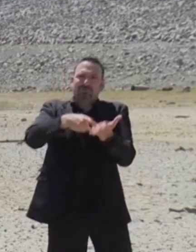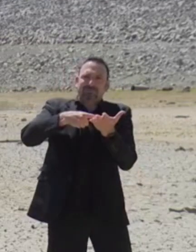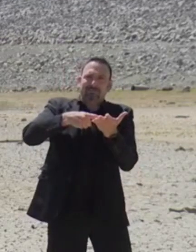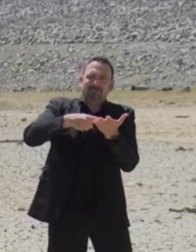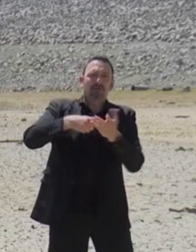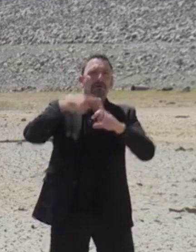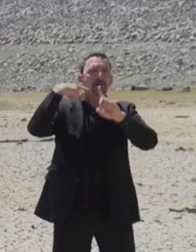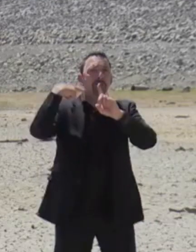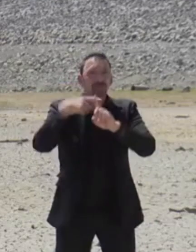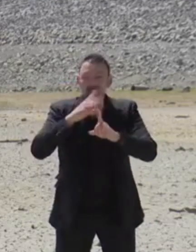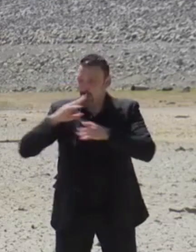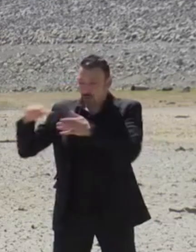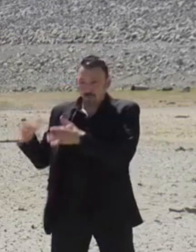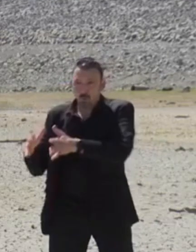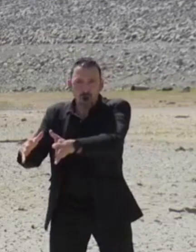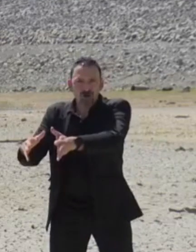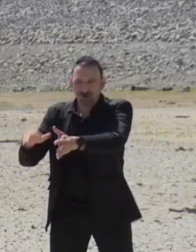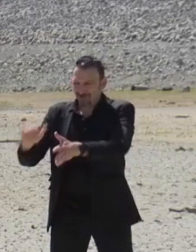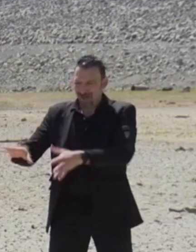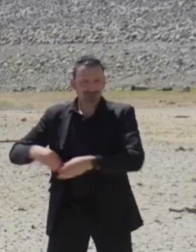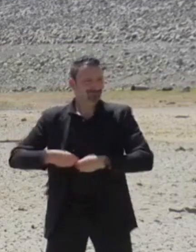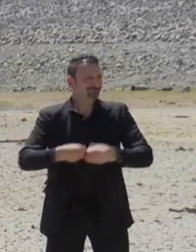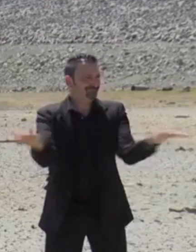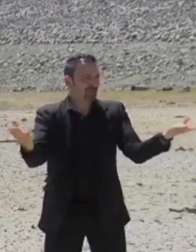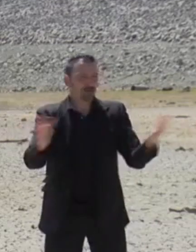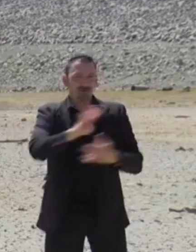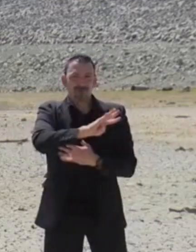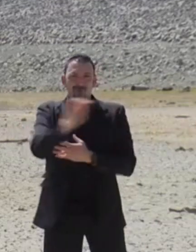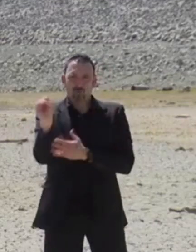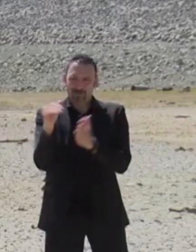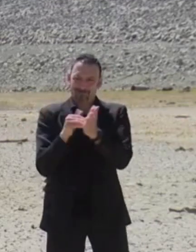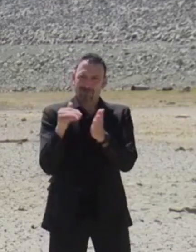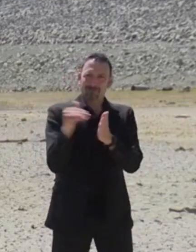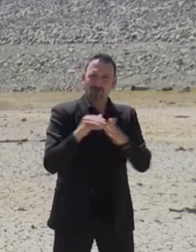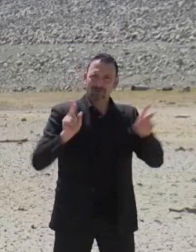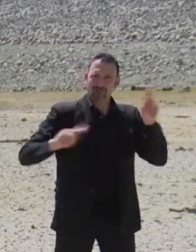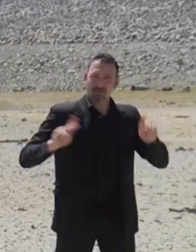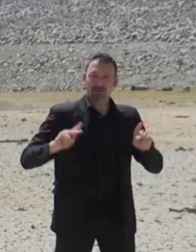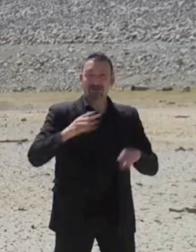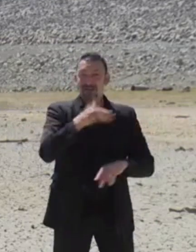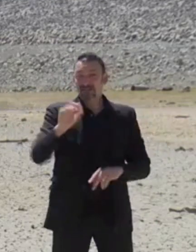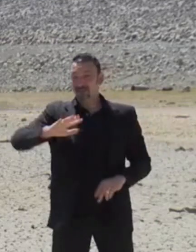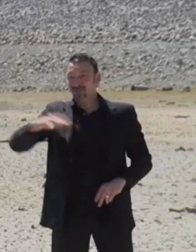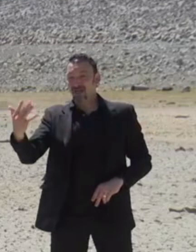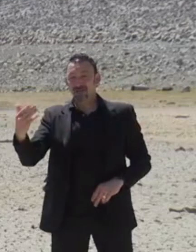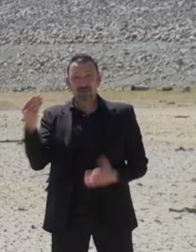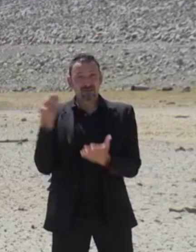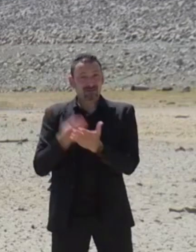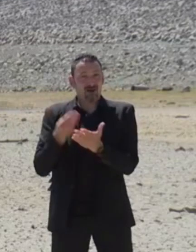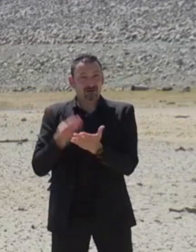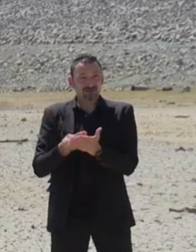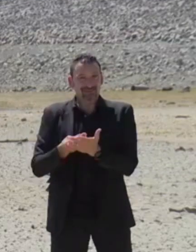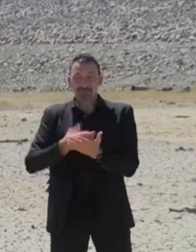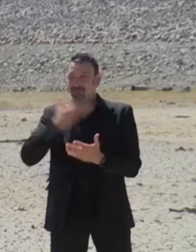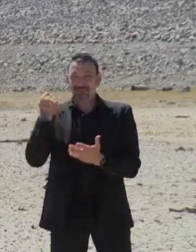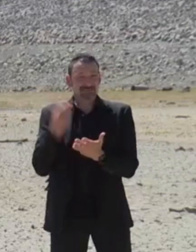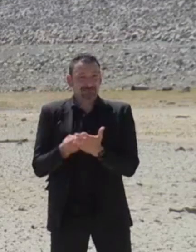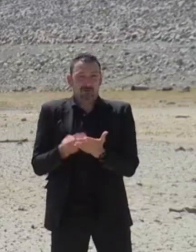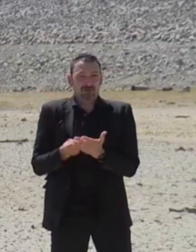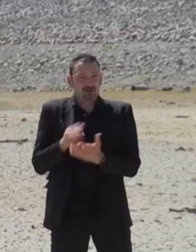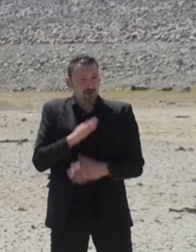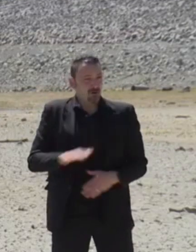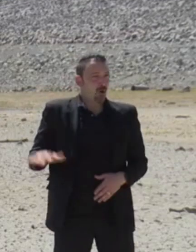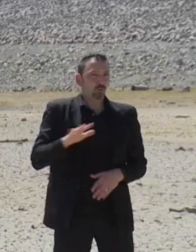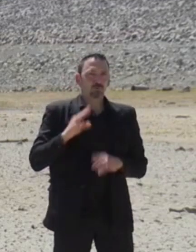the water supply that supports 40 million Californians and the fifth largest economy in the world, and also allows for the